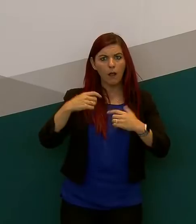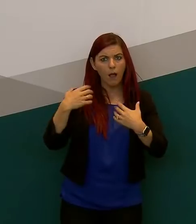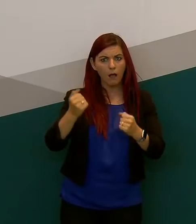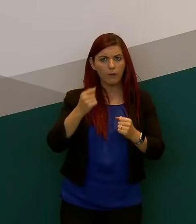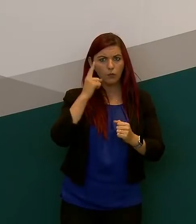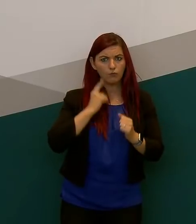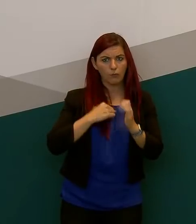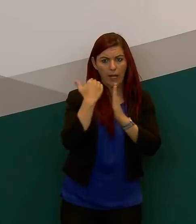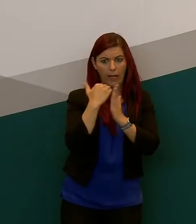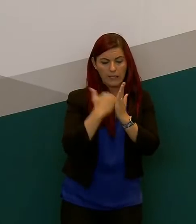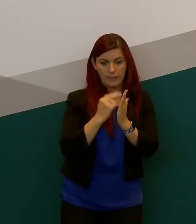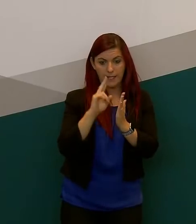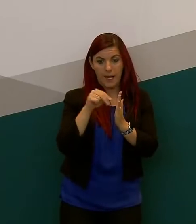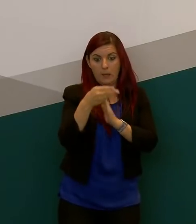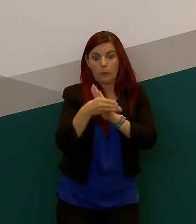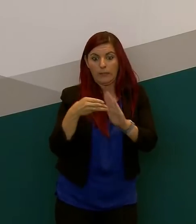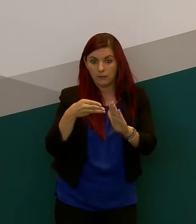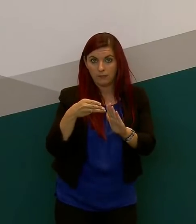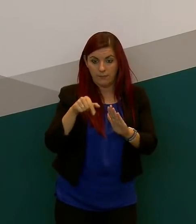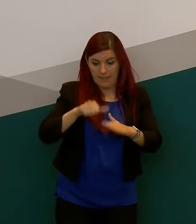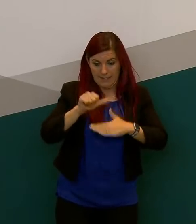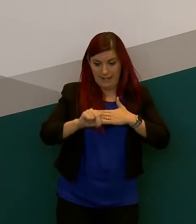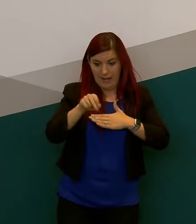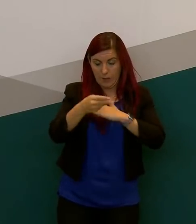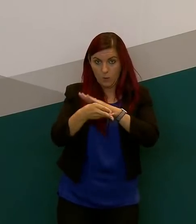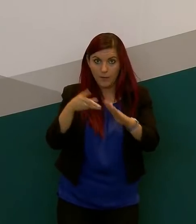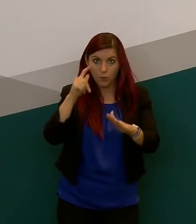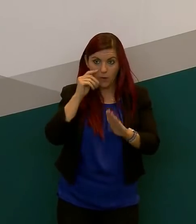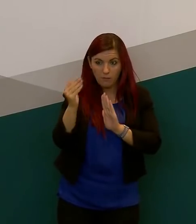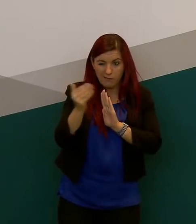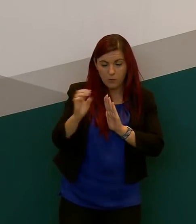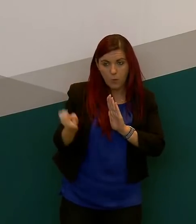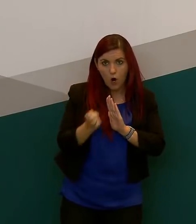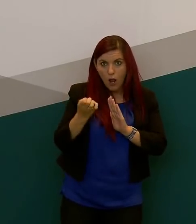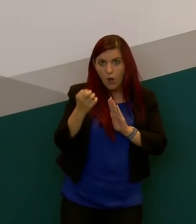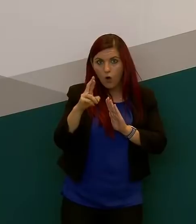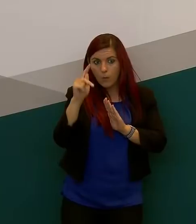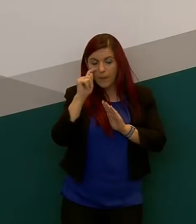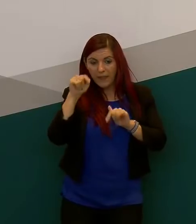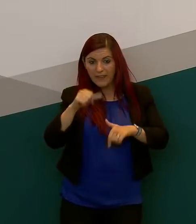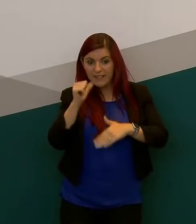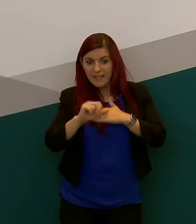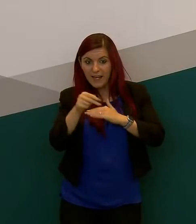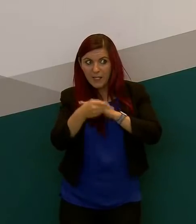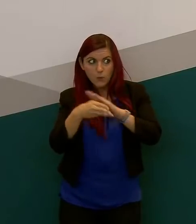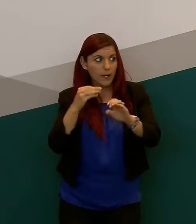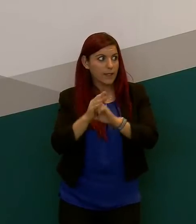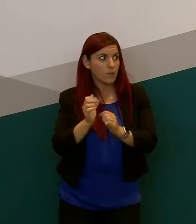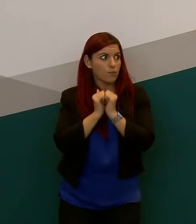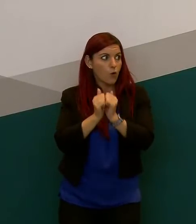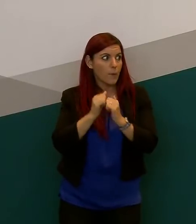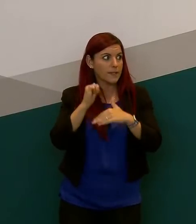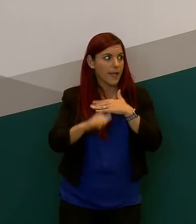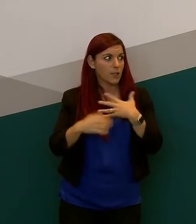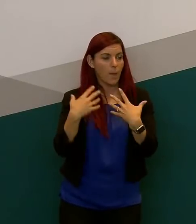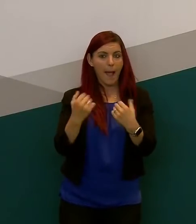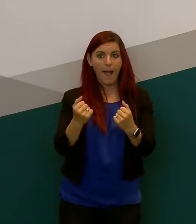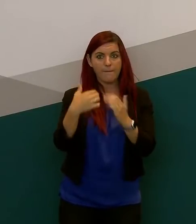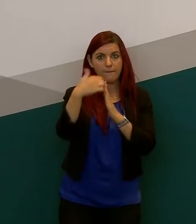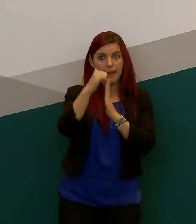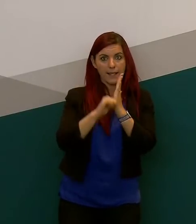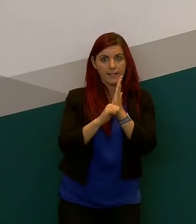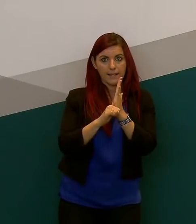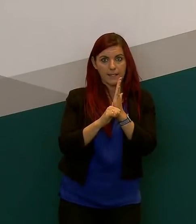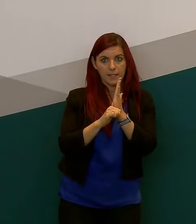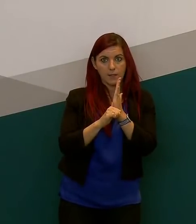list this day next week? Do you think that that's too soon, or do you think that this day next week is an appropriate day to have a list of countries? So that's the